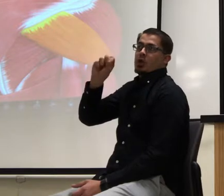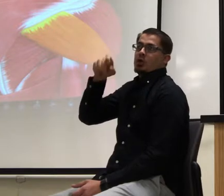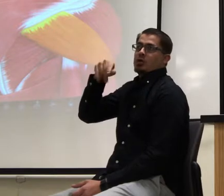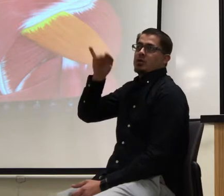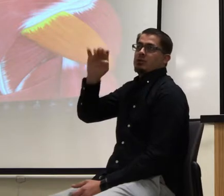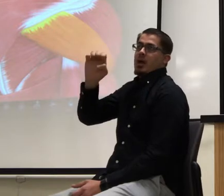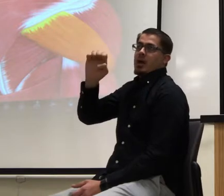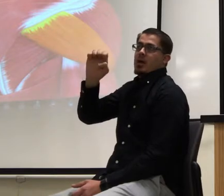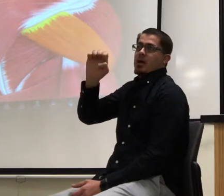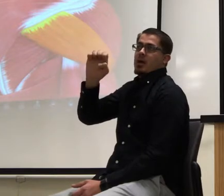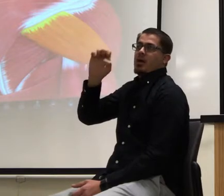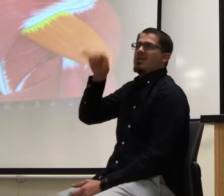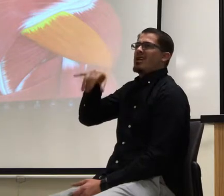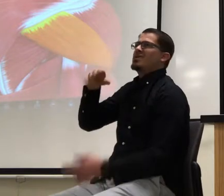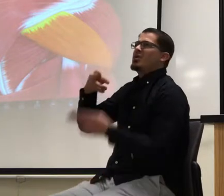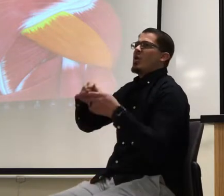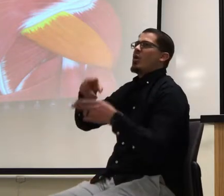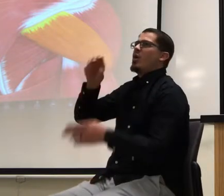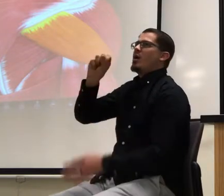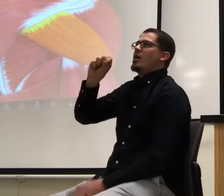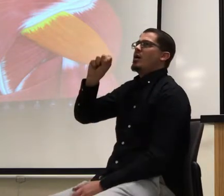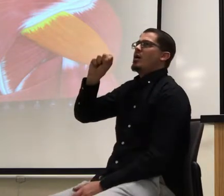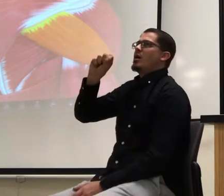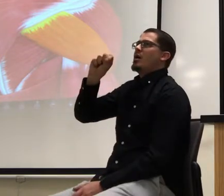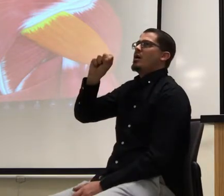So call it the spinal part.